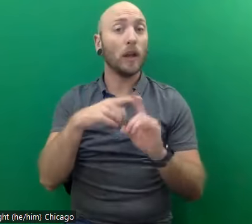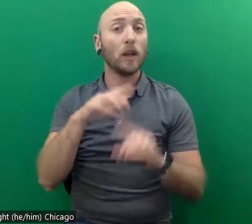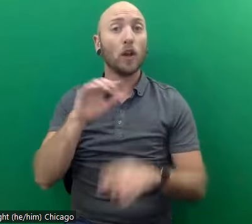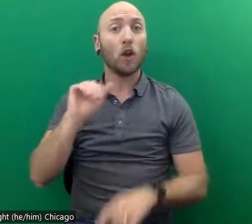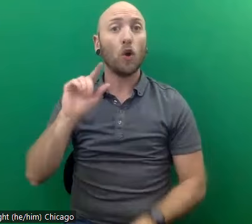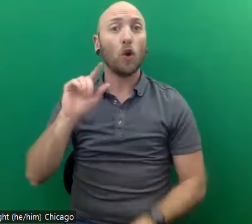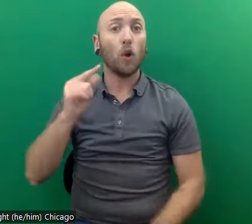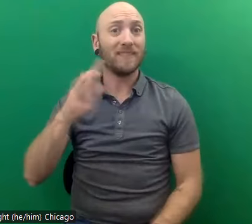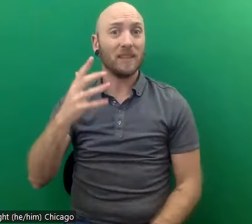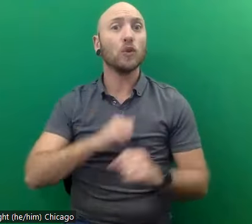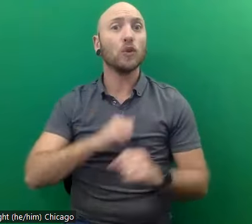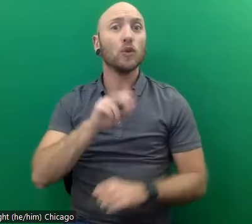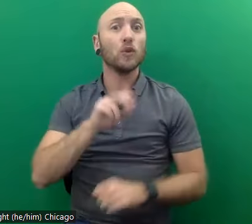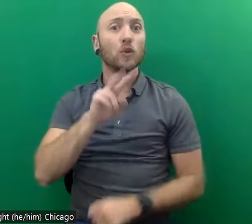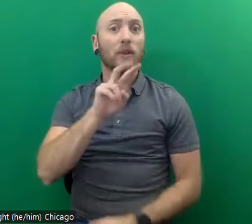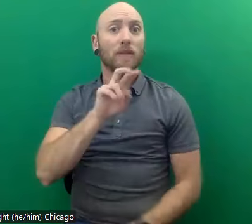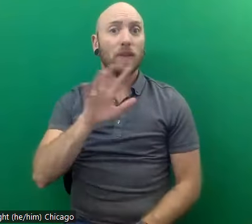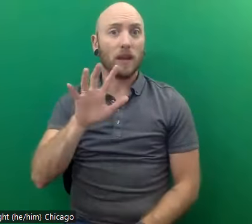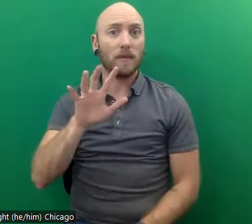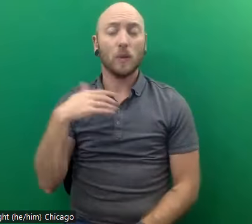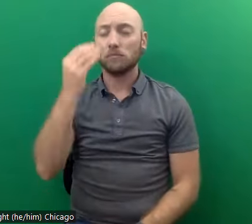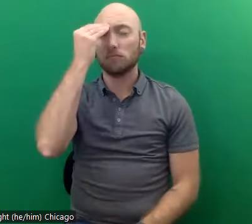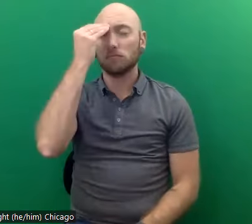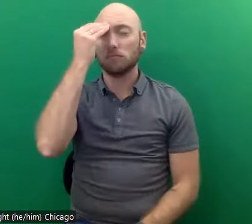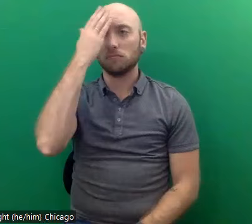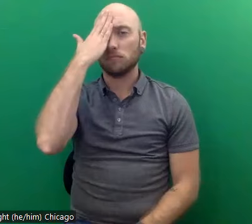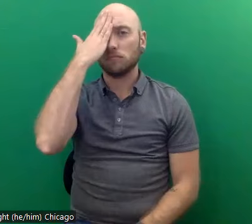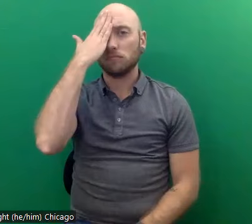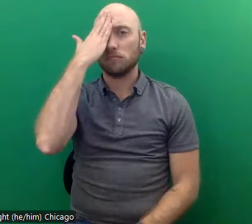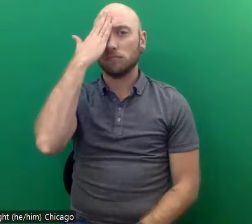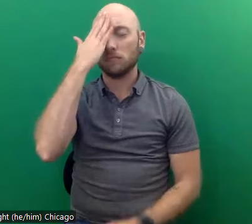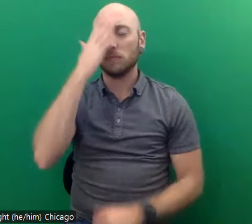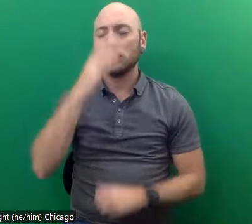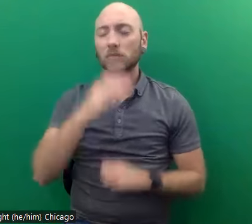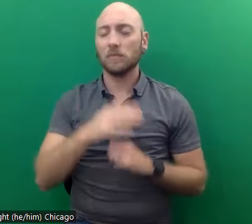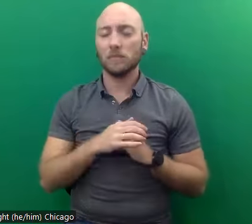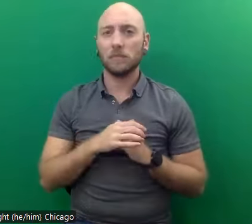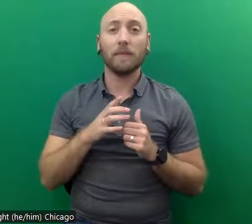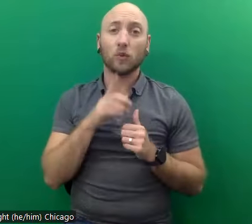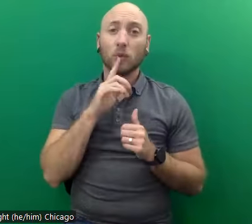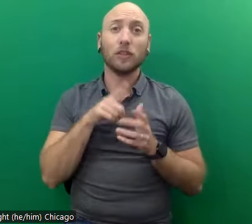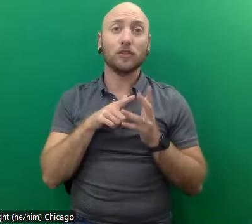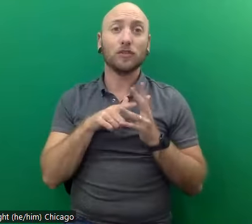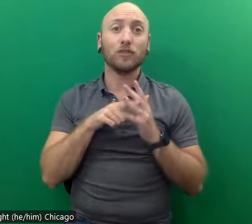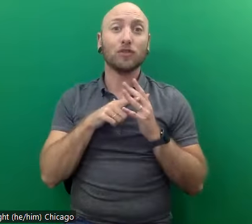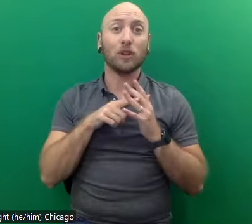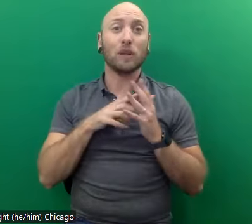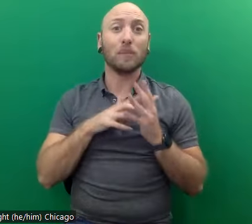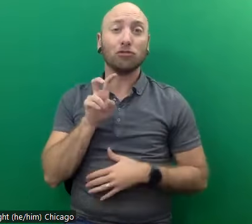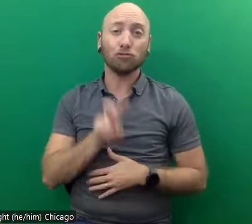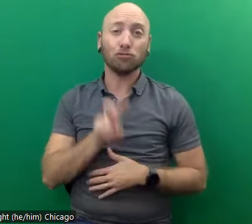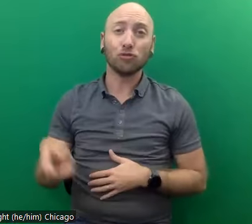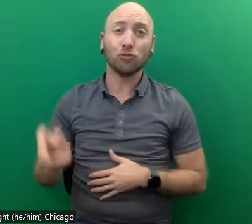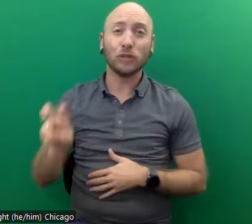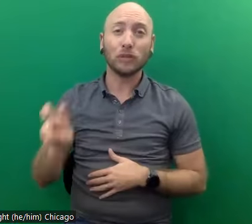And I'll never forget that day because it was my journey into recovery. And he took me through the meetings all weekend. And then that Tuesday comes, and he